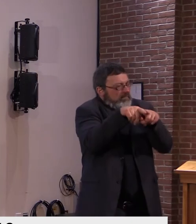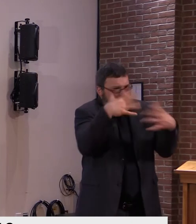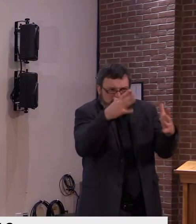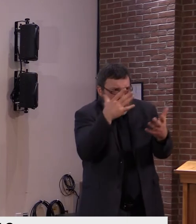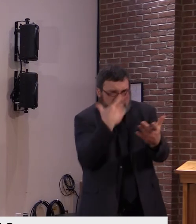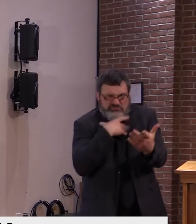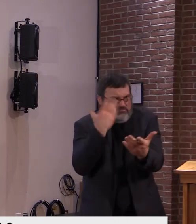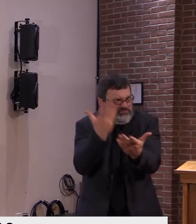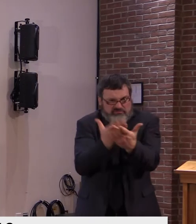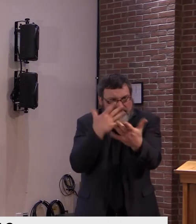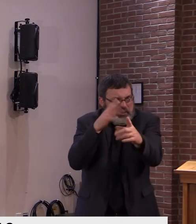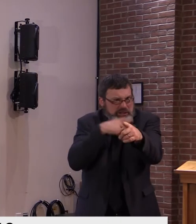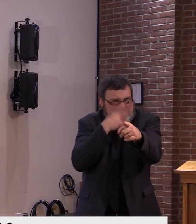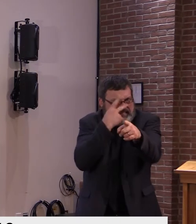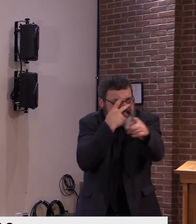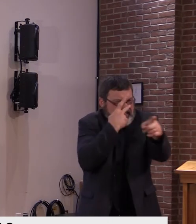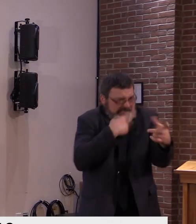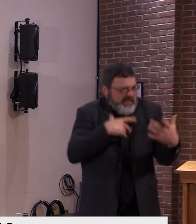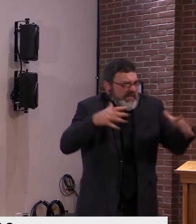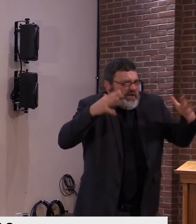So I think to protect everyone,